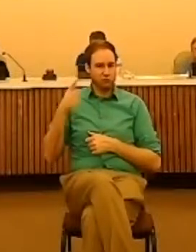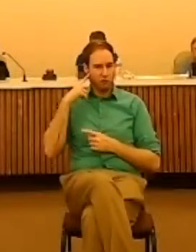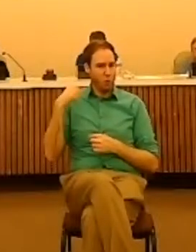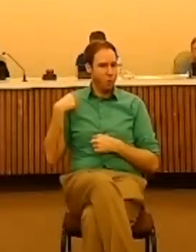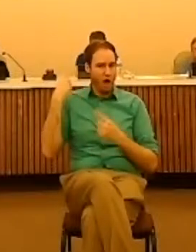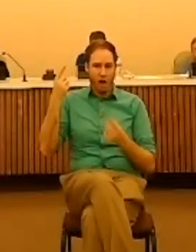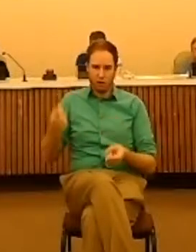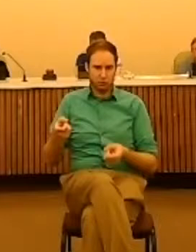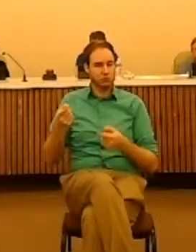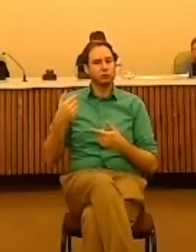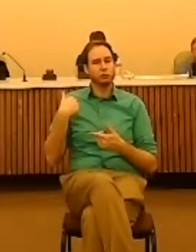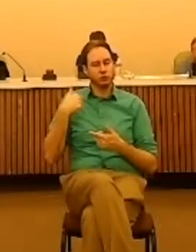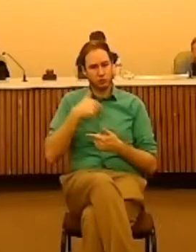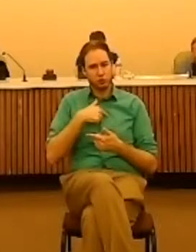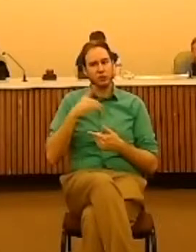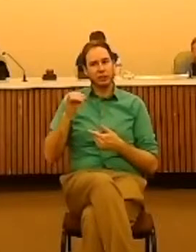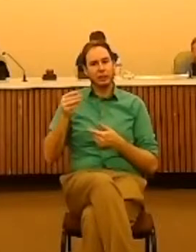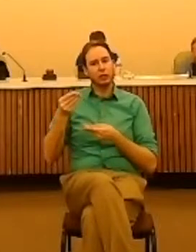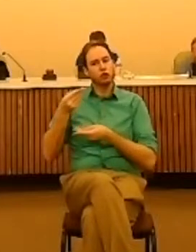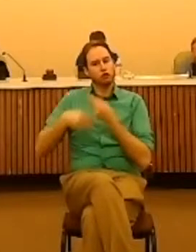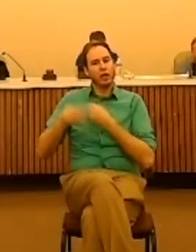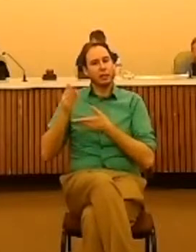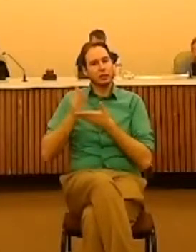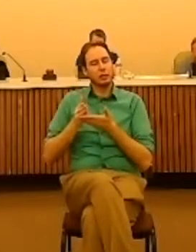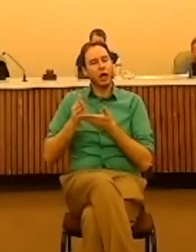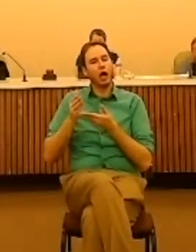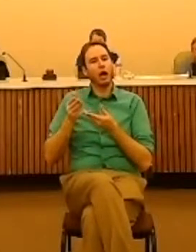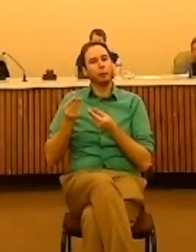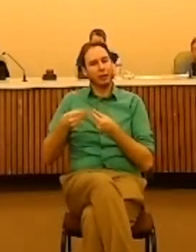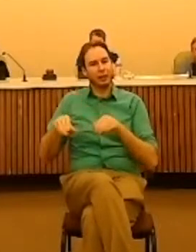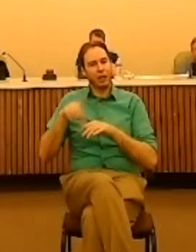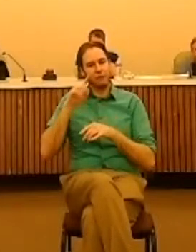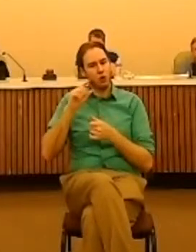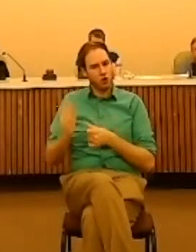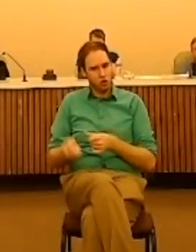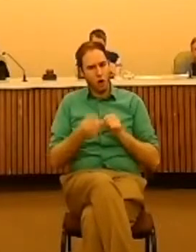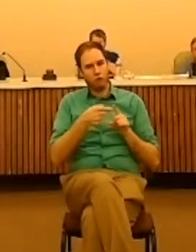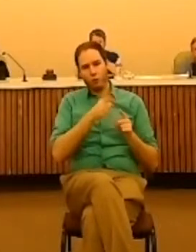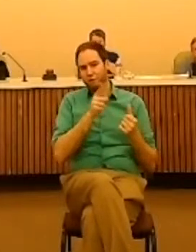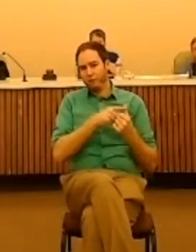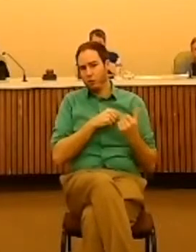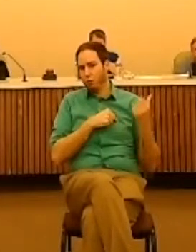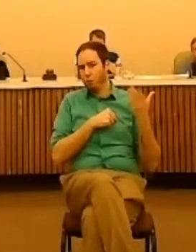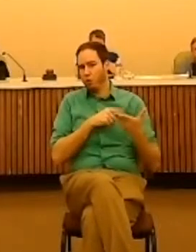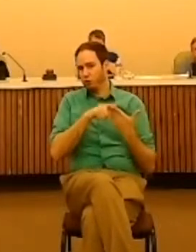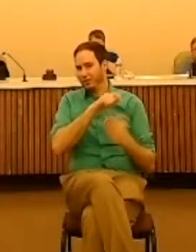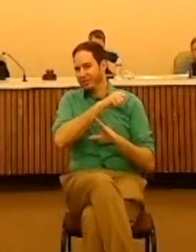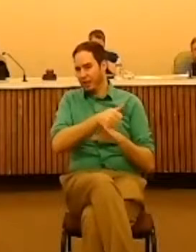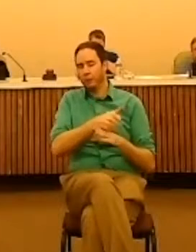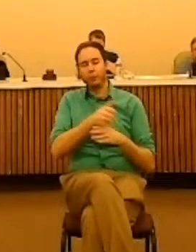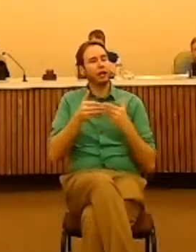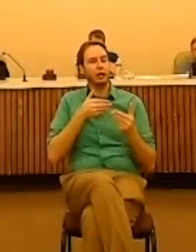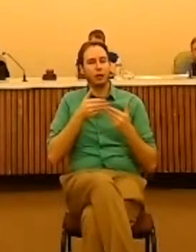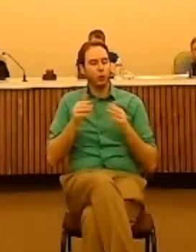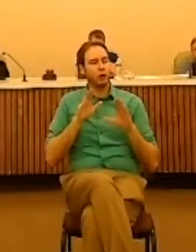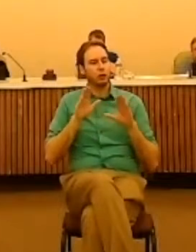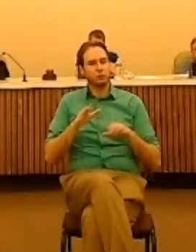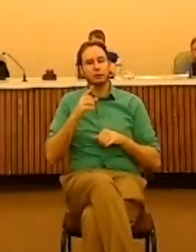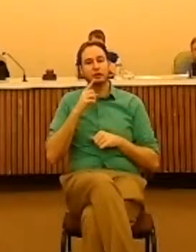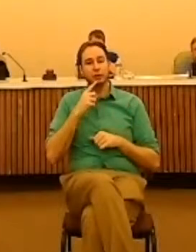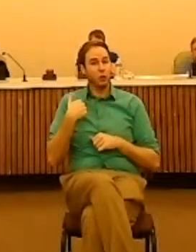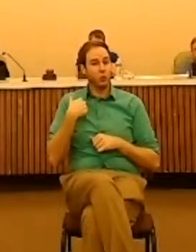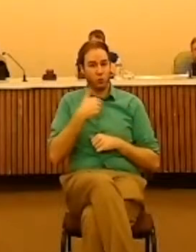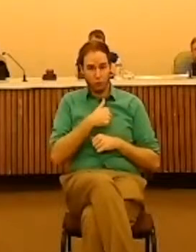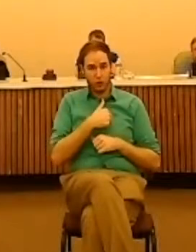actually traded some land to the golf course when they were first proposing that. But anyway, just to say that we